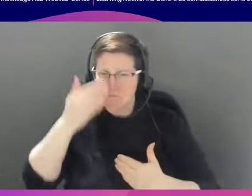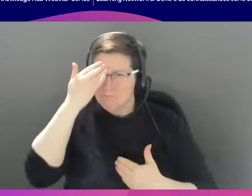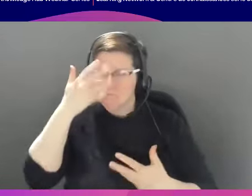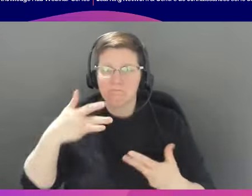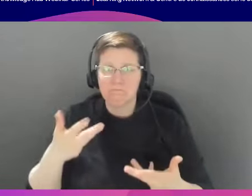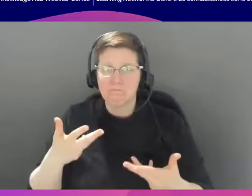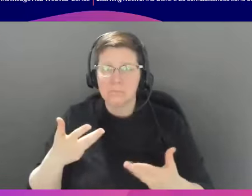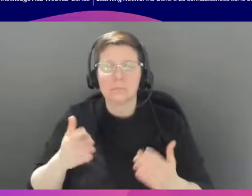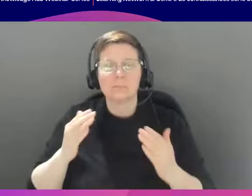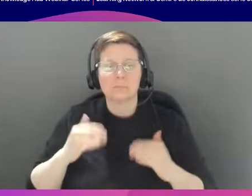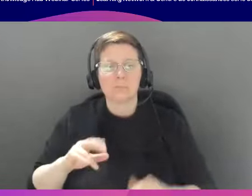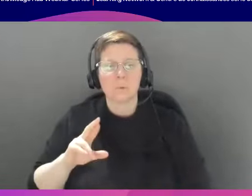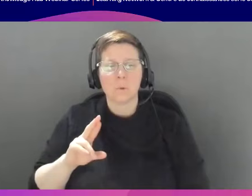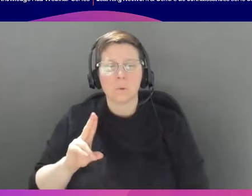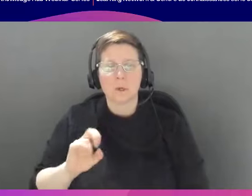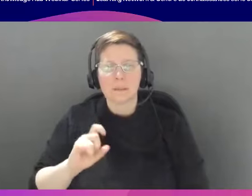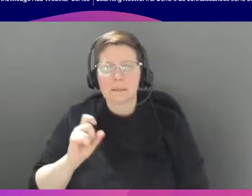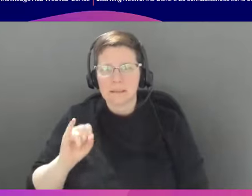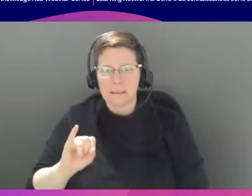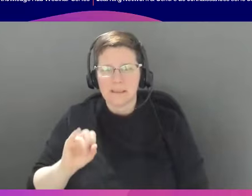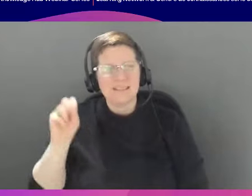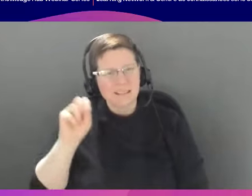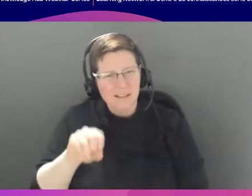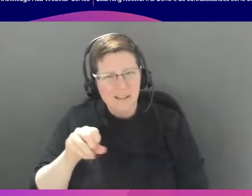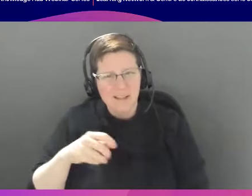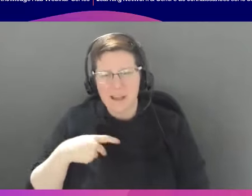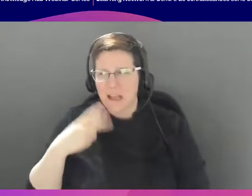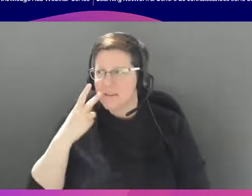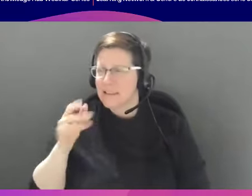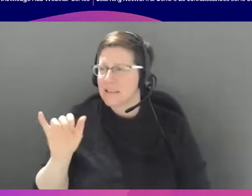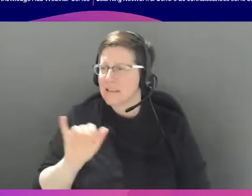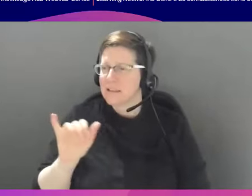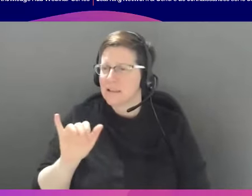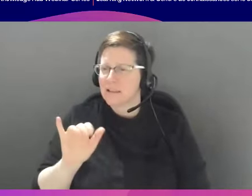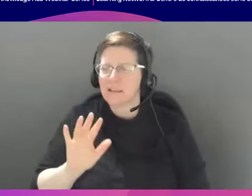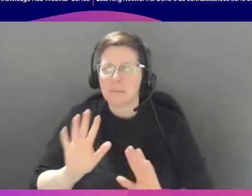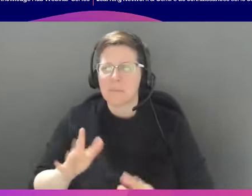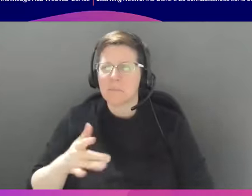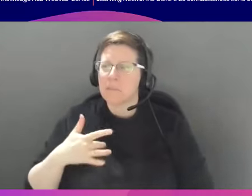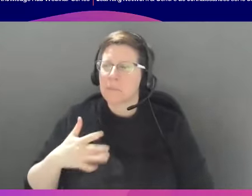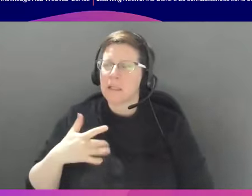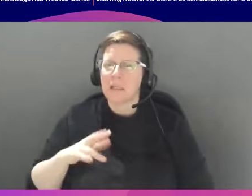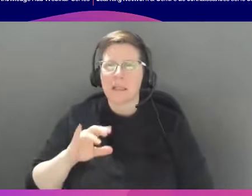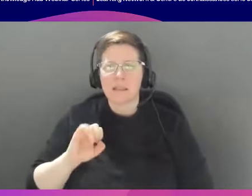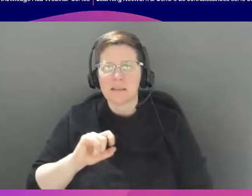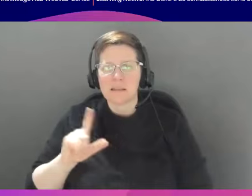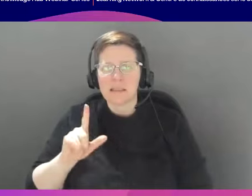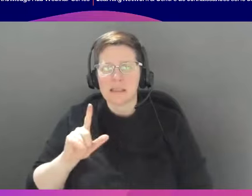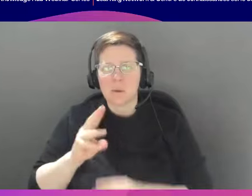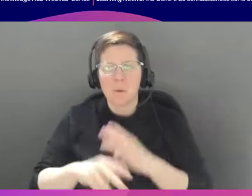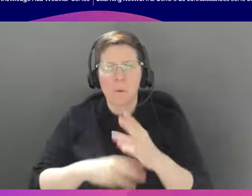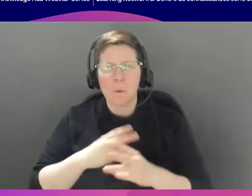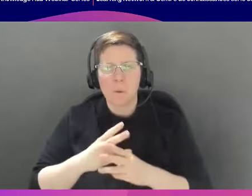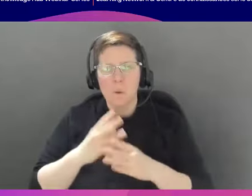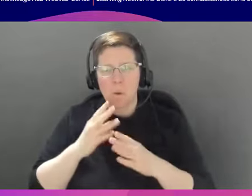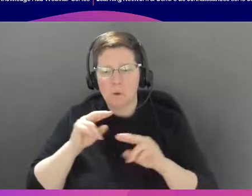Yeah, I've seen that as well. And I think in general, because the incel worldview is so rooted